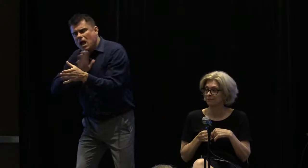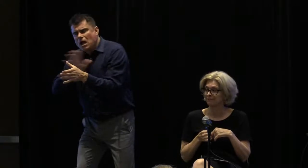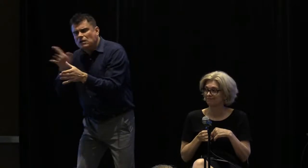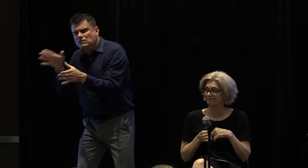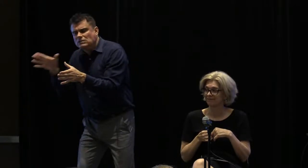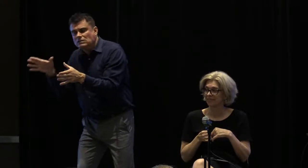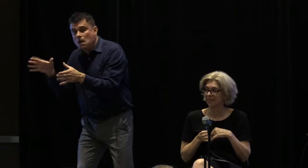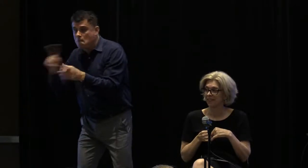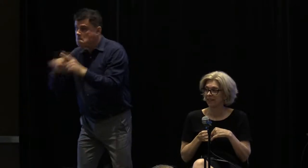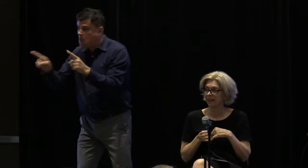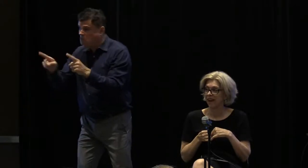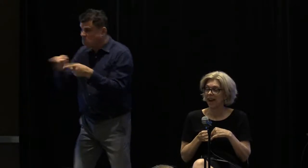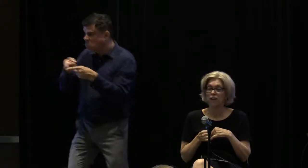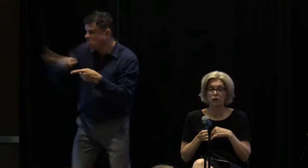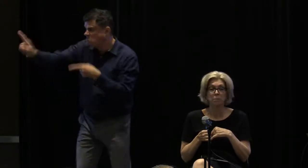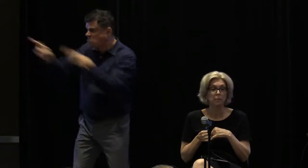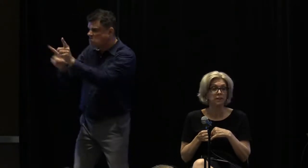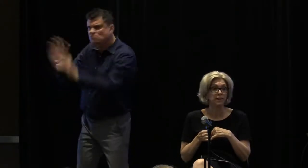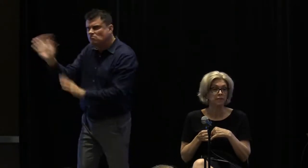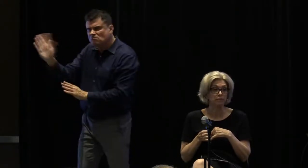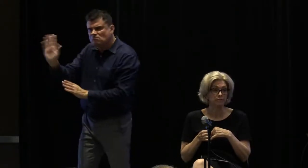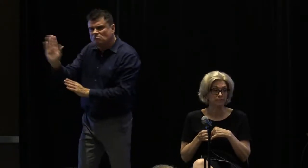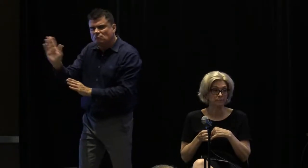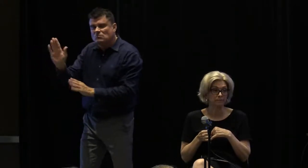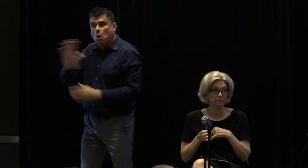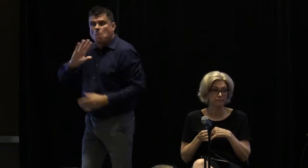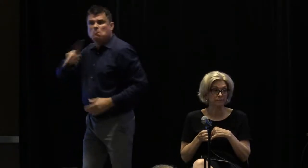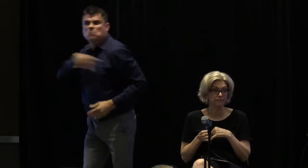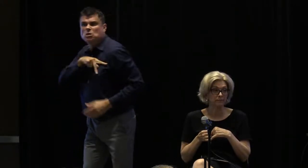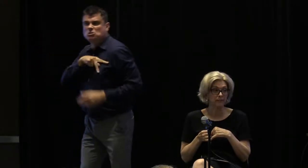personal, and good people leave.